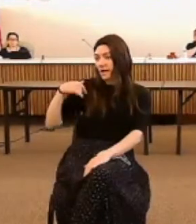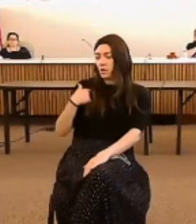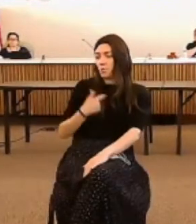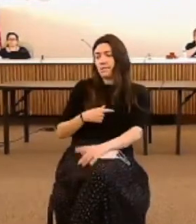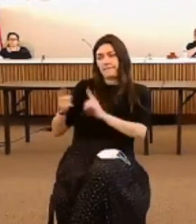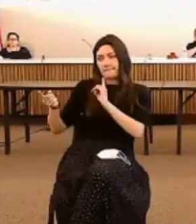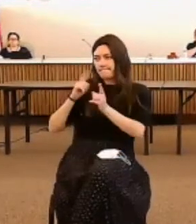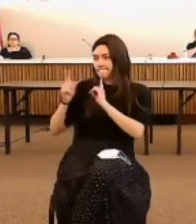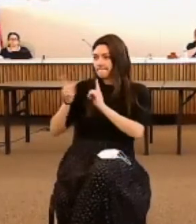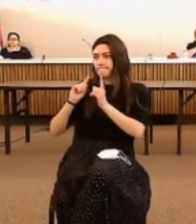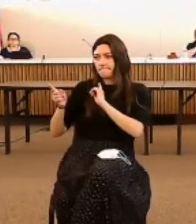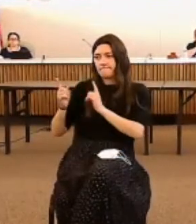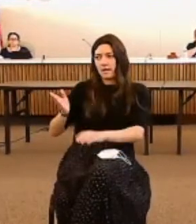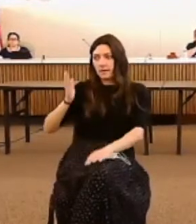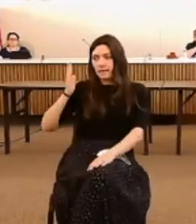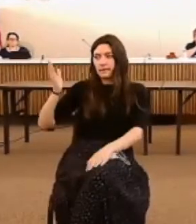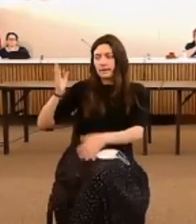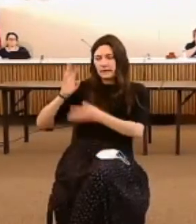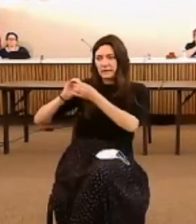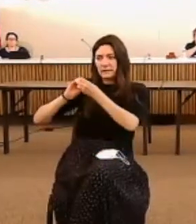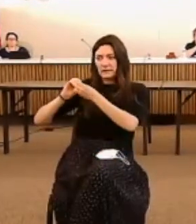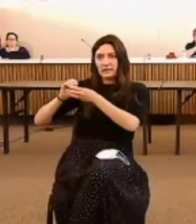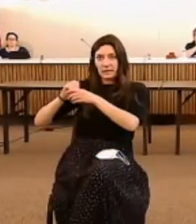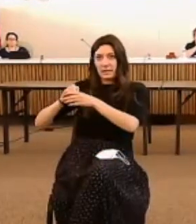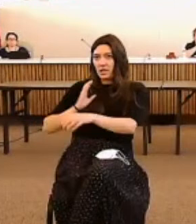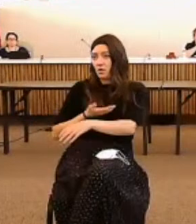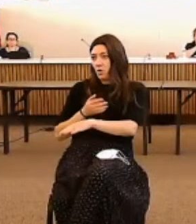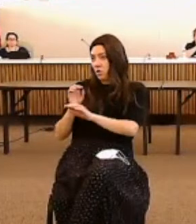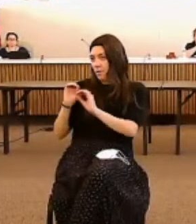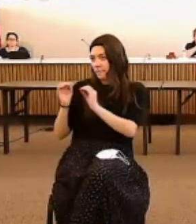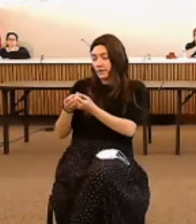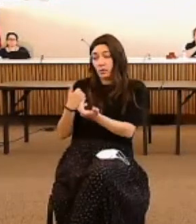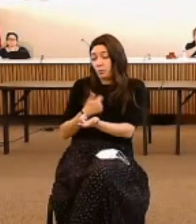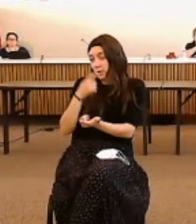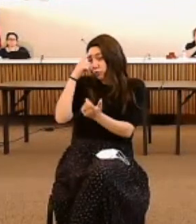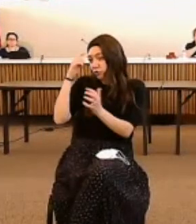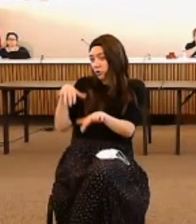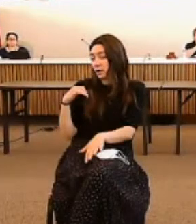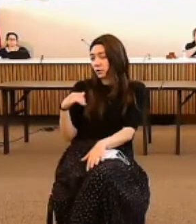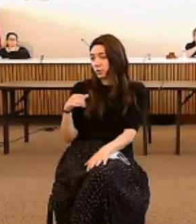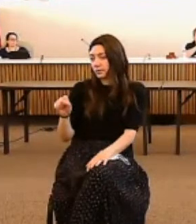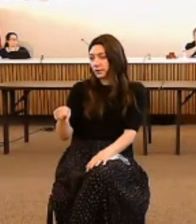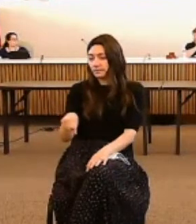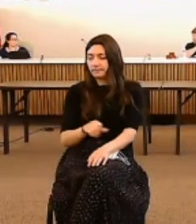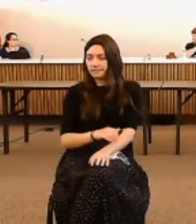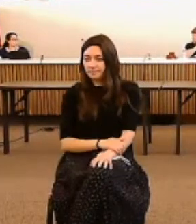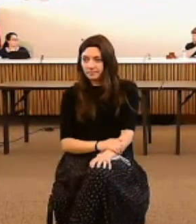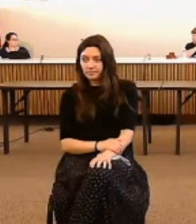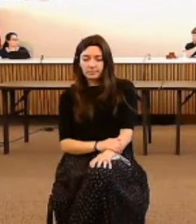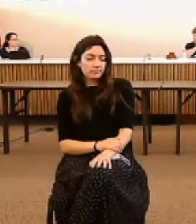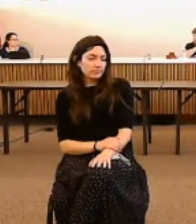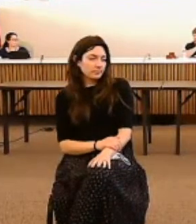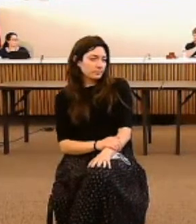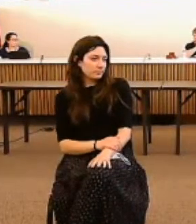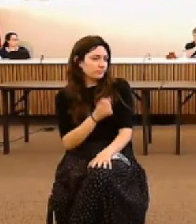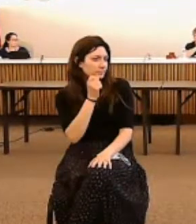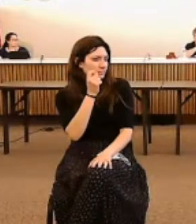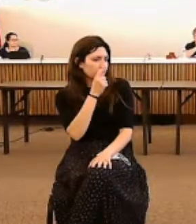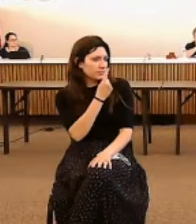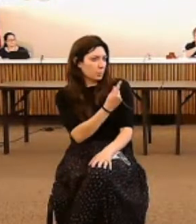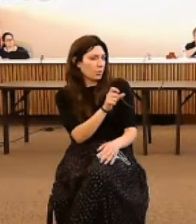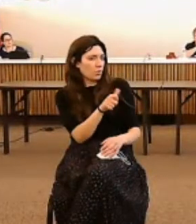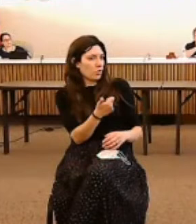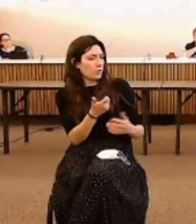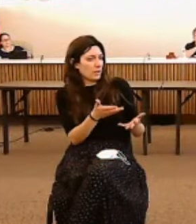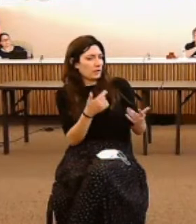raised voices in our office. We Okay. were shocked, to be honest. I Yeah. can't believe it. But, you know, one of the other things I